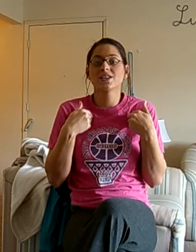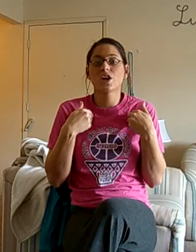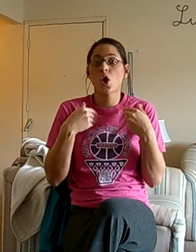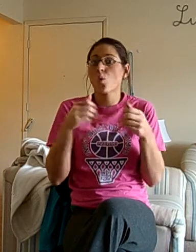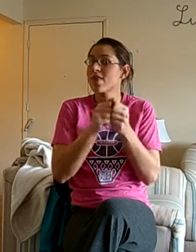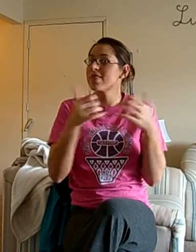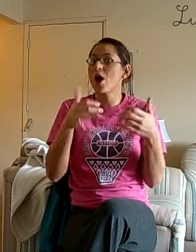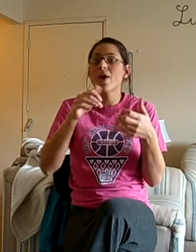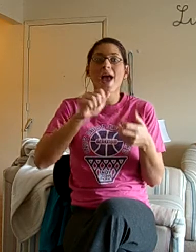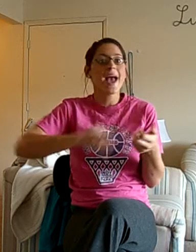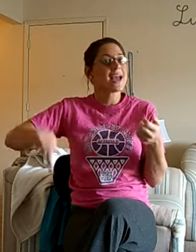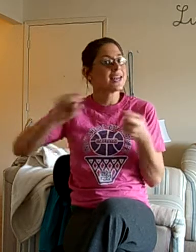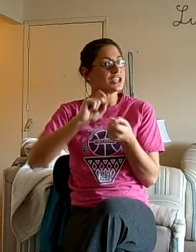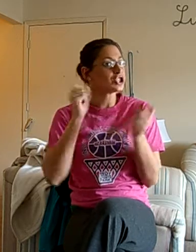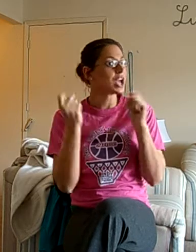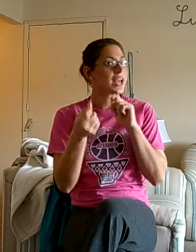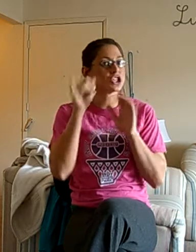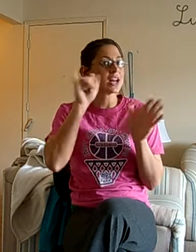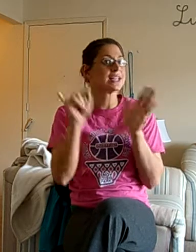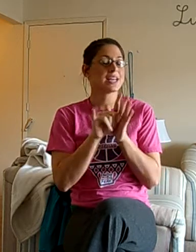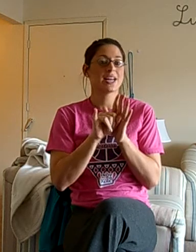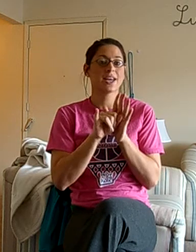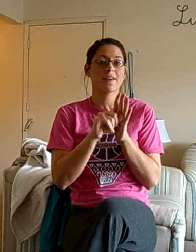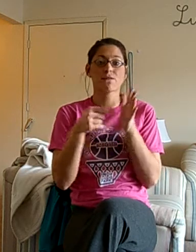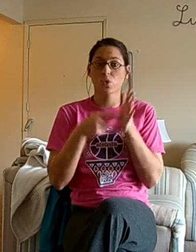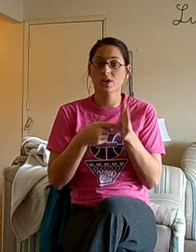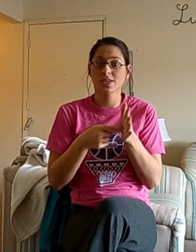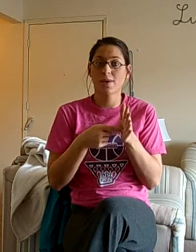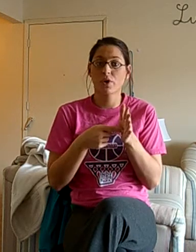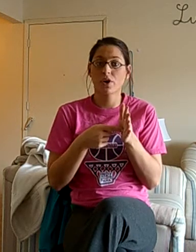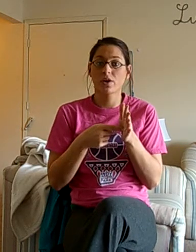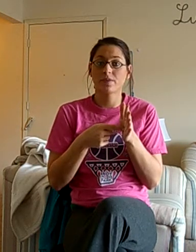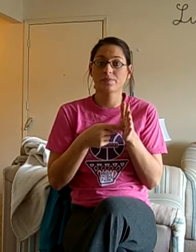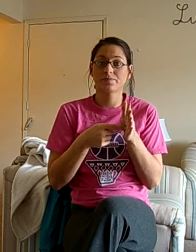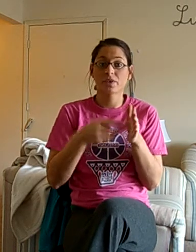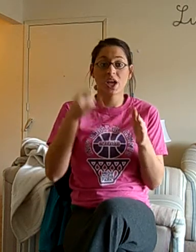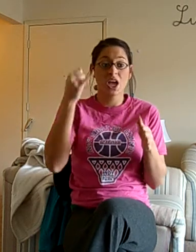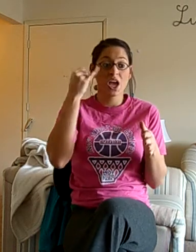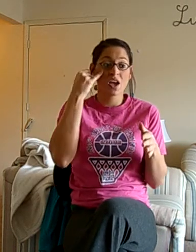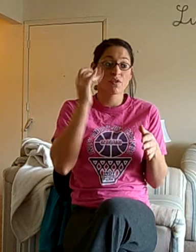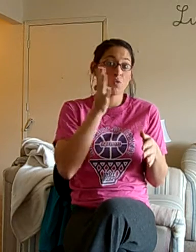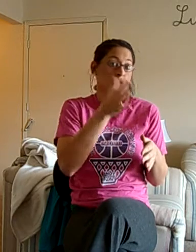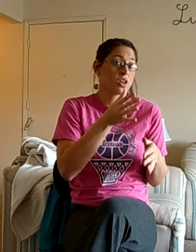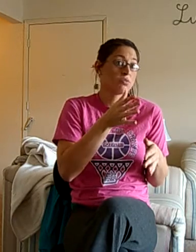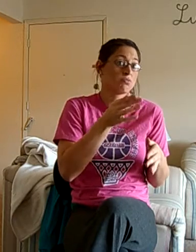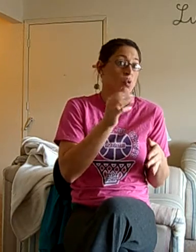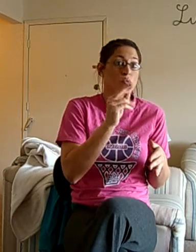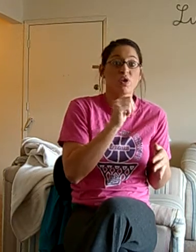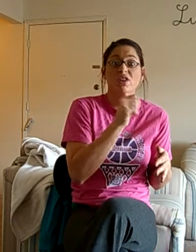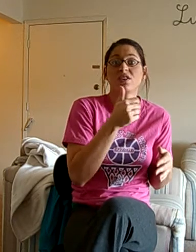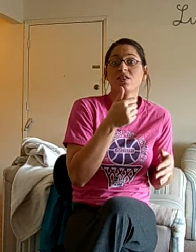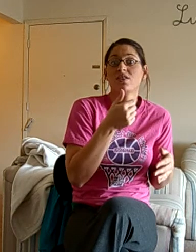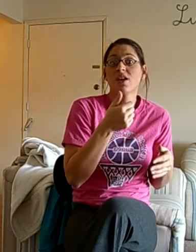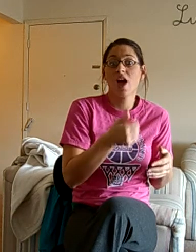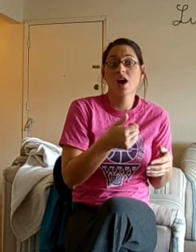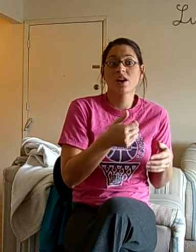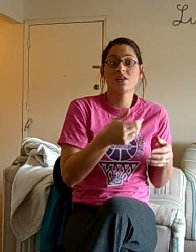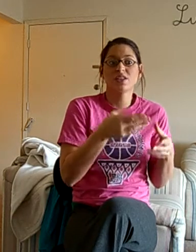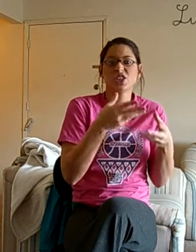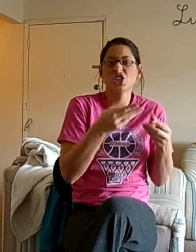identity. For instance, whether or not it will dissolve in water is a physical property of